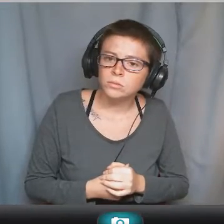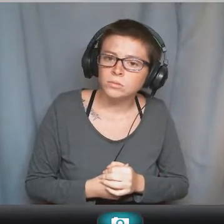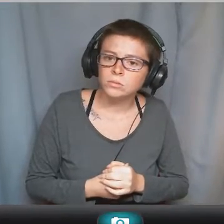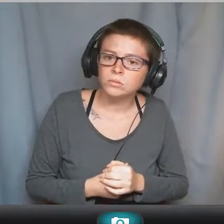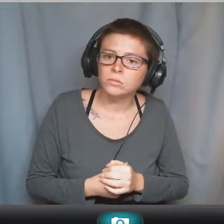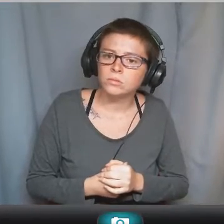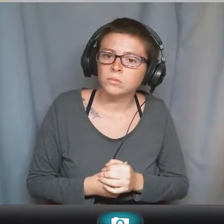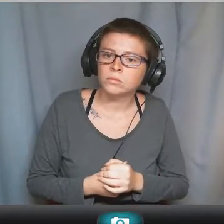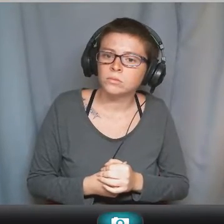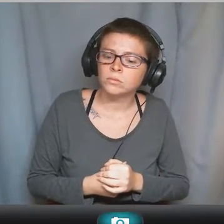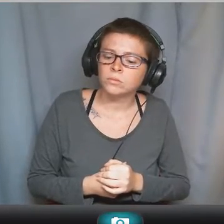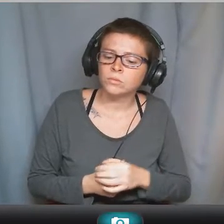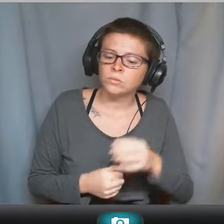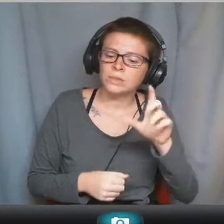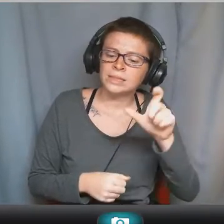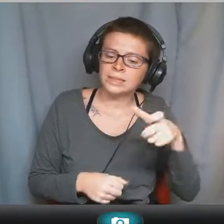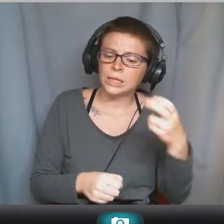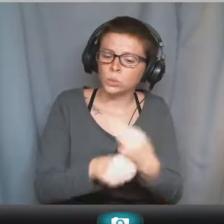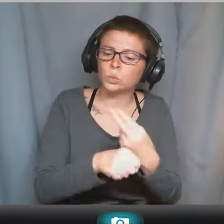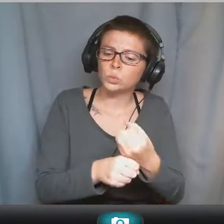Flashlights,